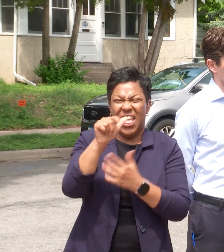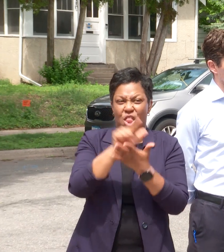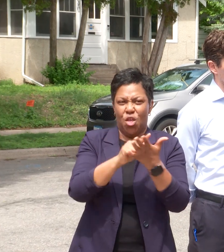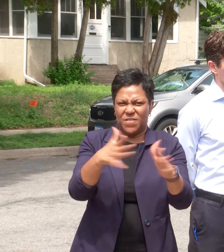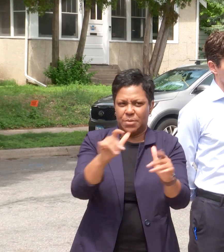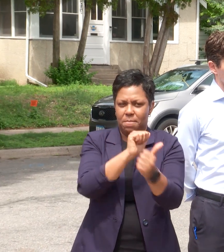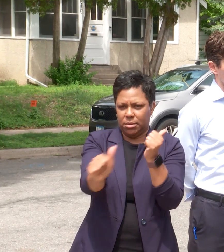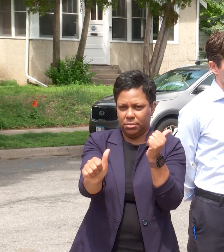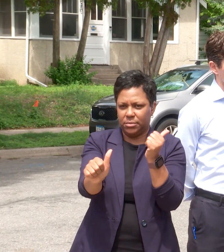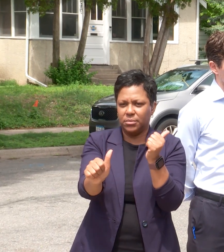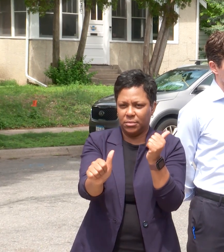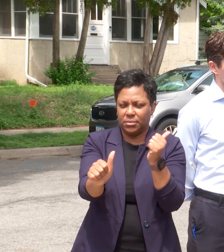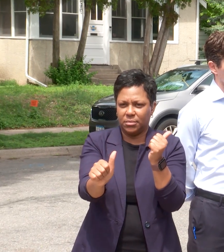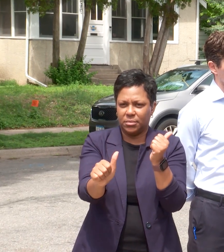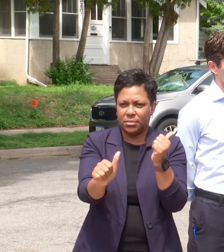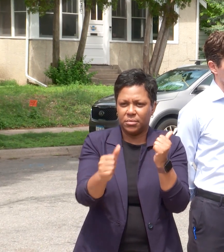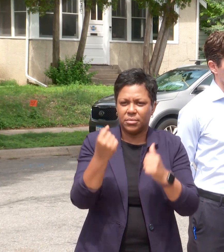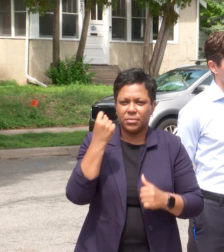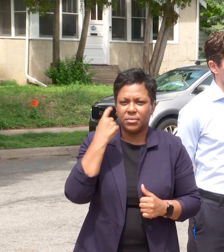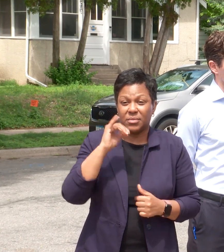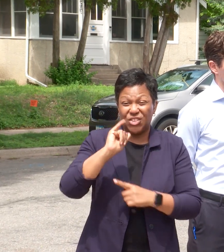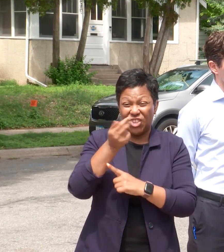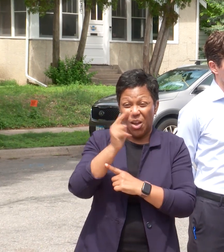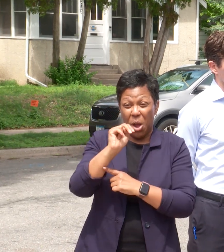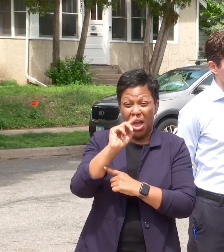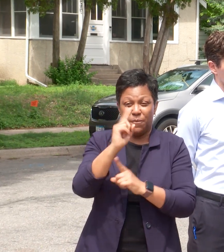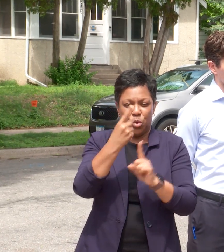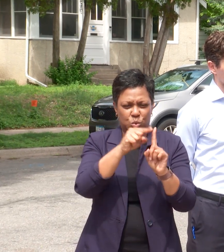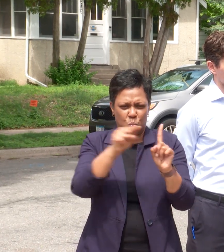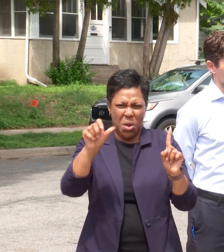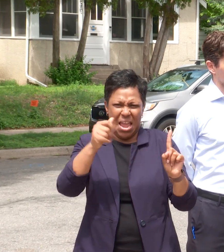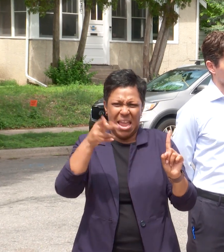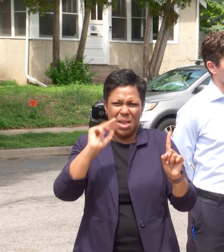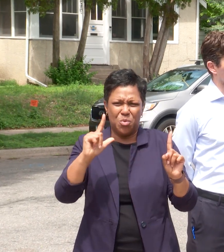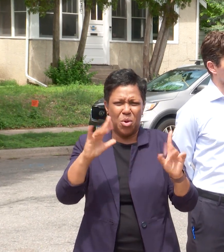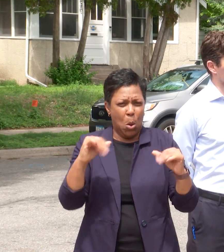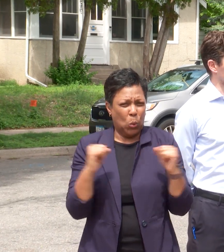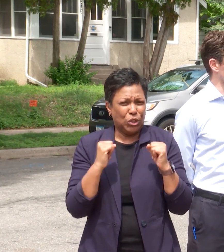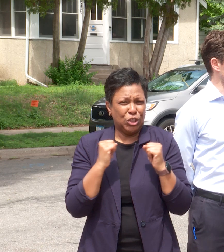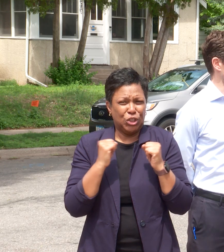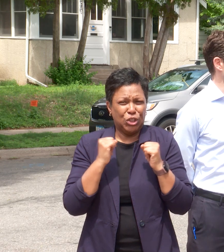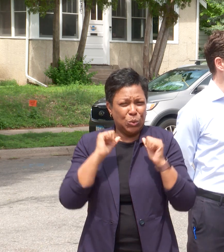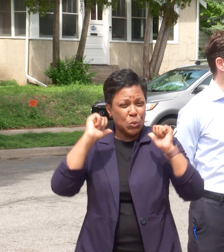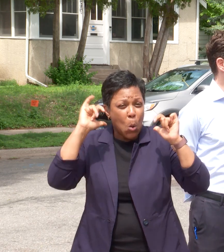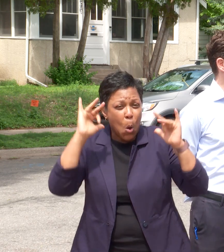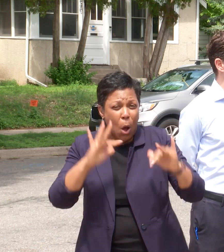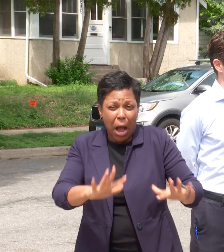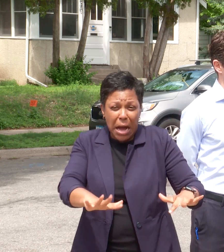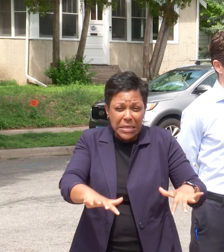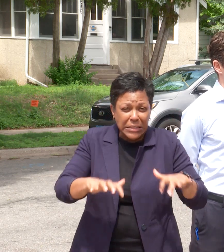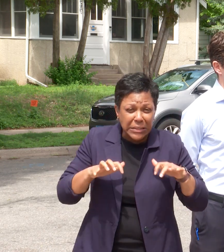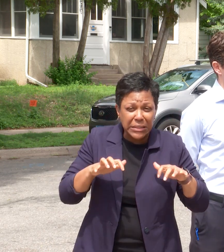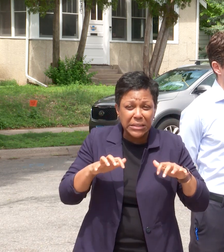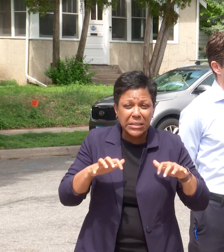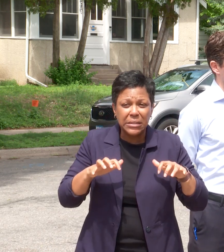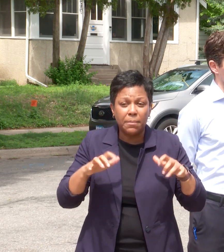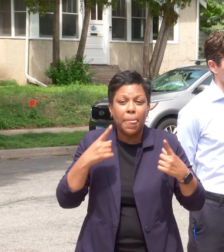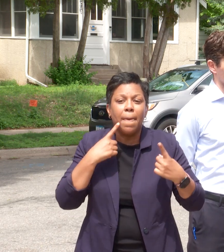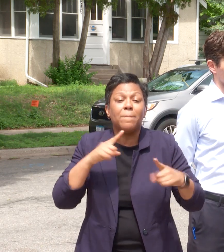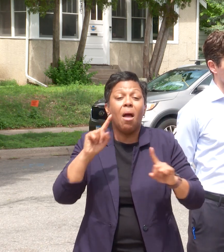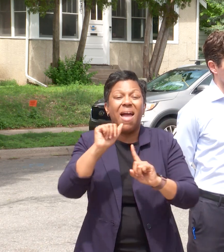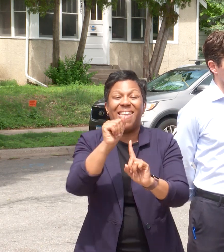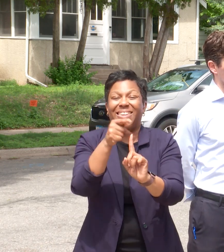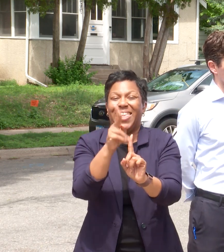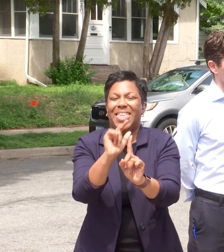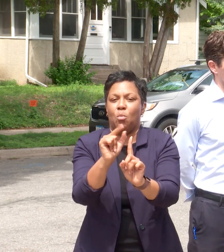up until April, so we only have maybe 2 months of data. I'm optimistic the law is going to be effective at addressing this, but again, it's really too